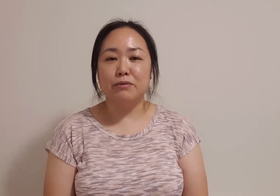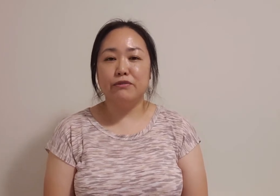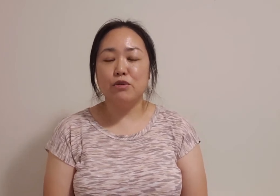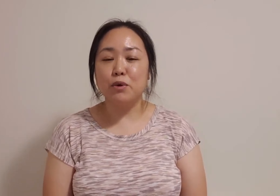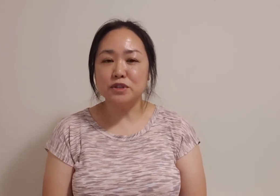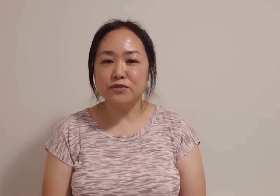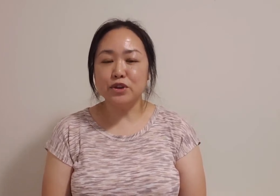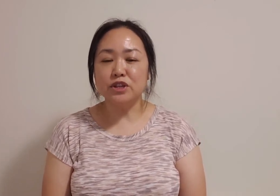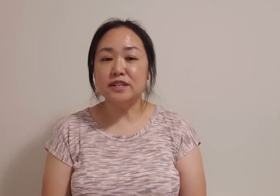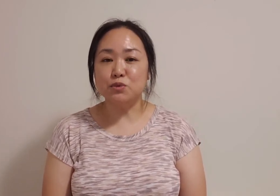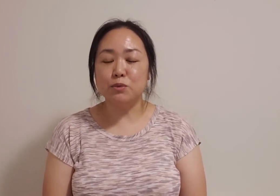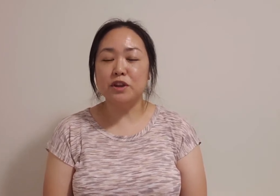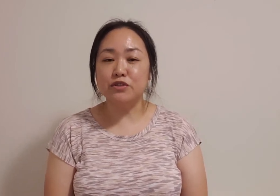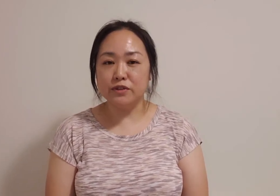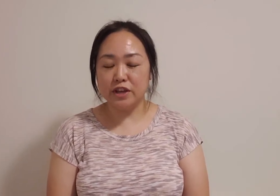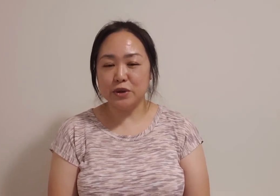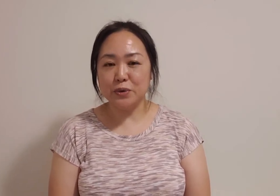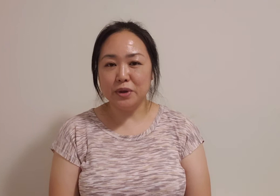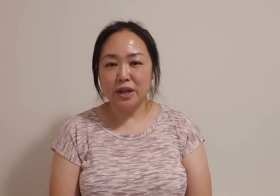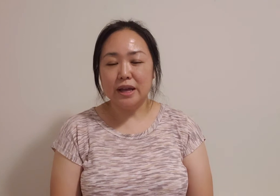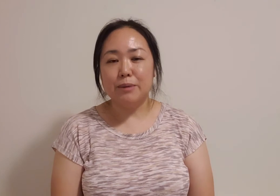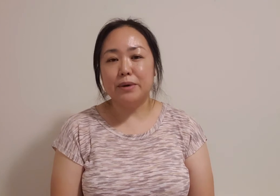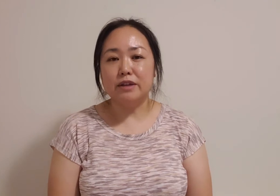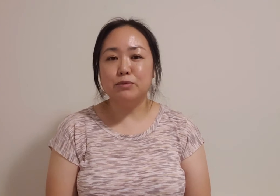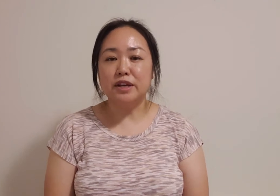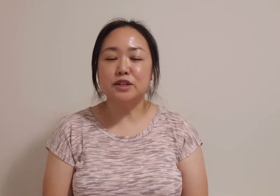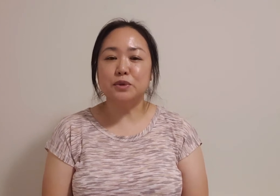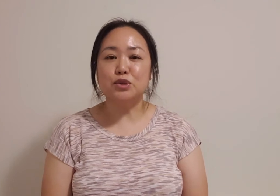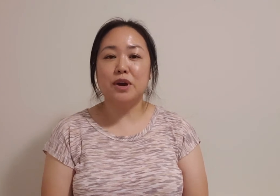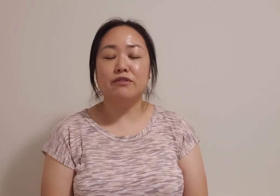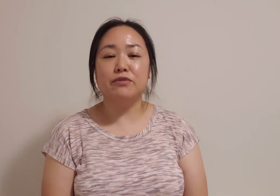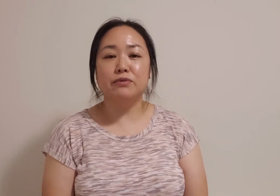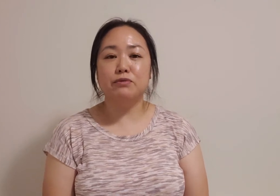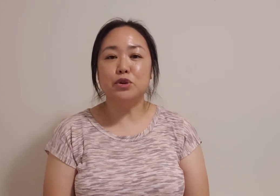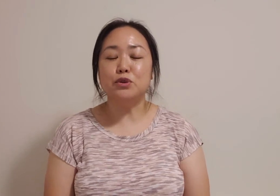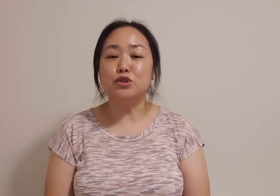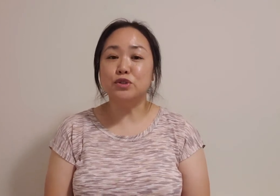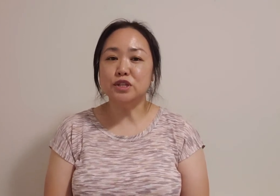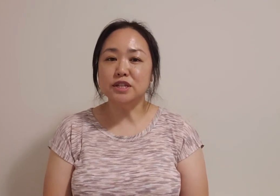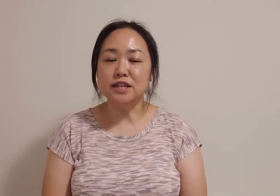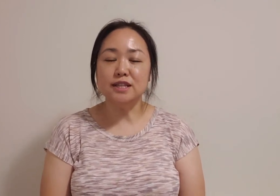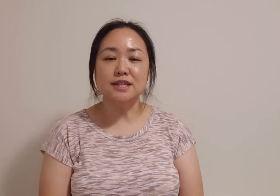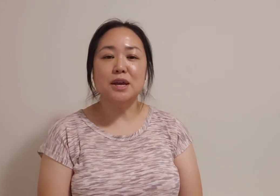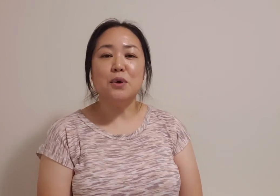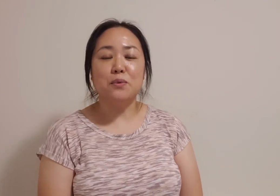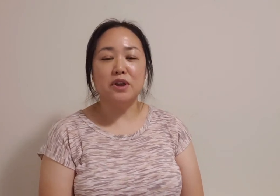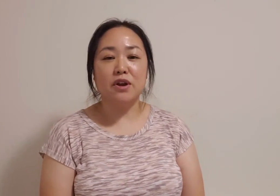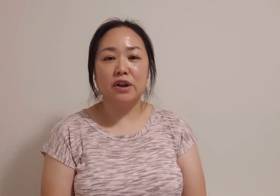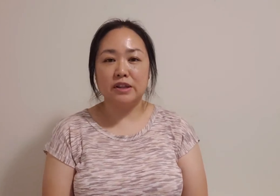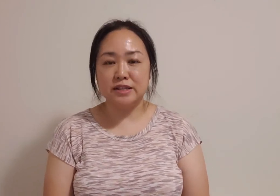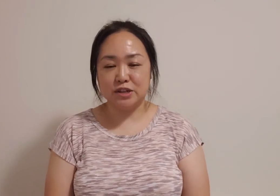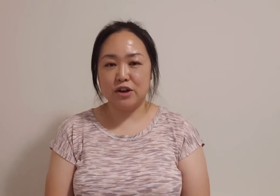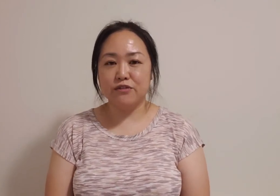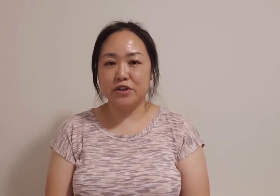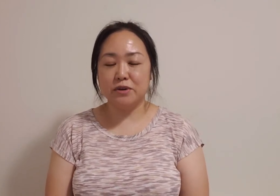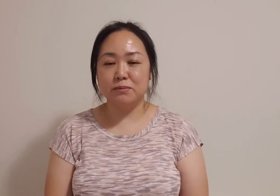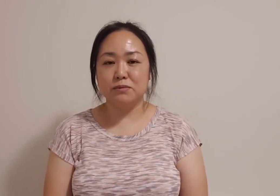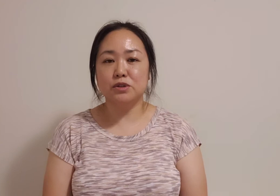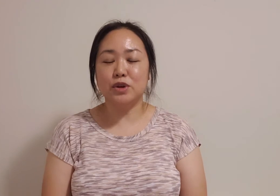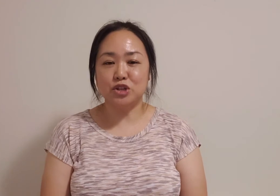For most of you, this will be a review, but because we do have few new students, we are going to start from question